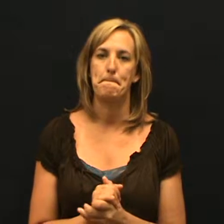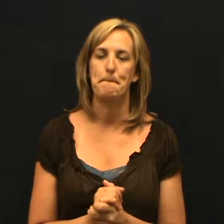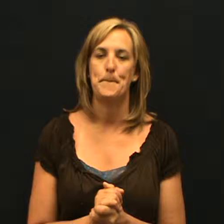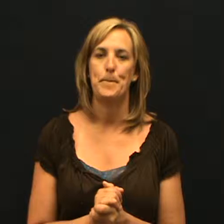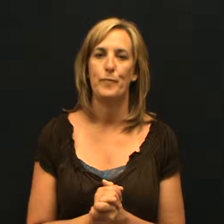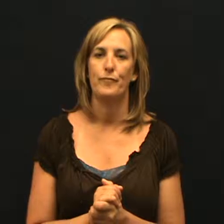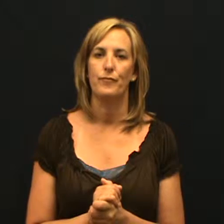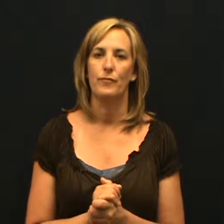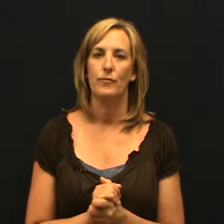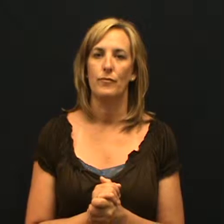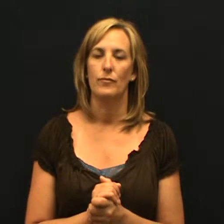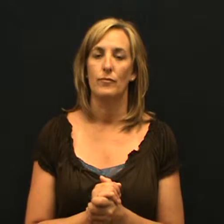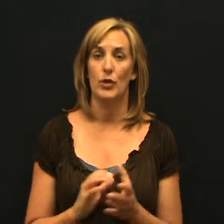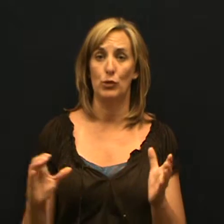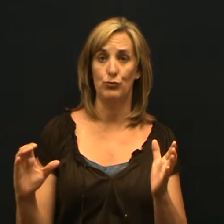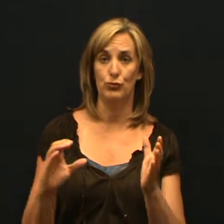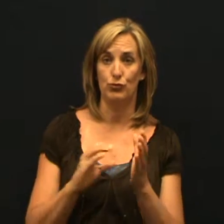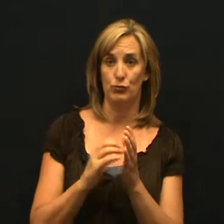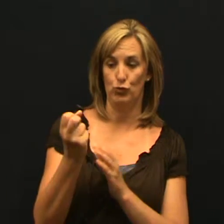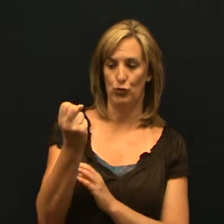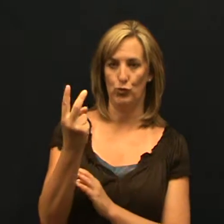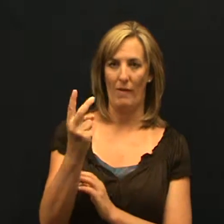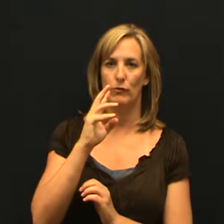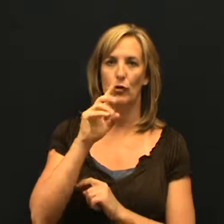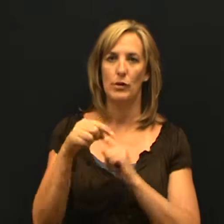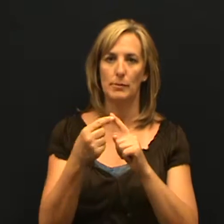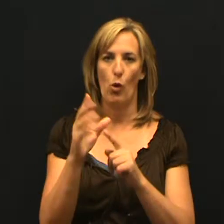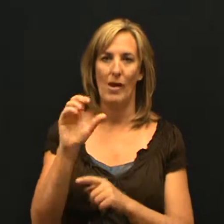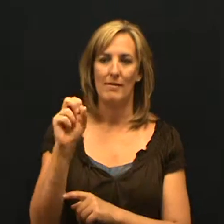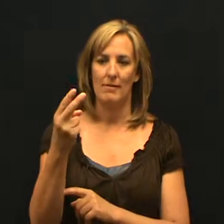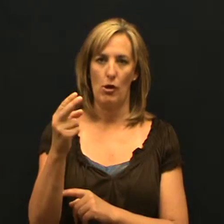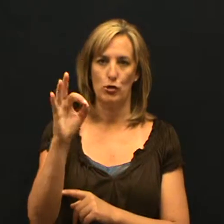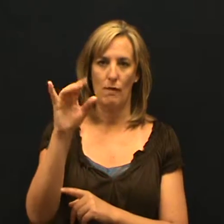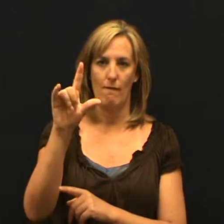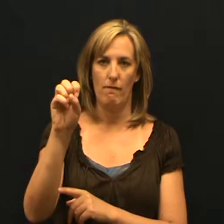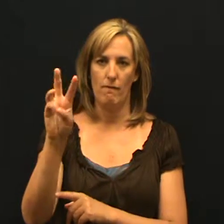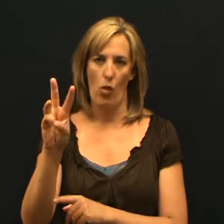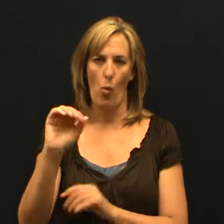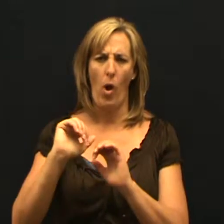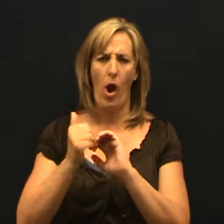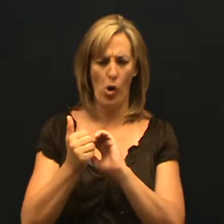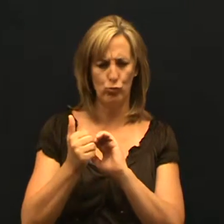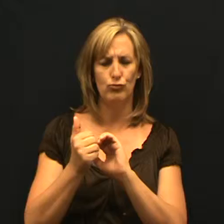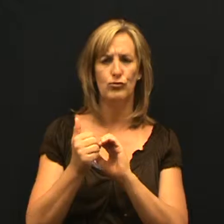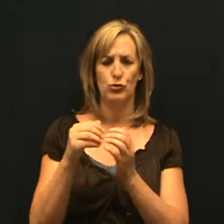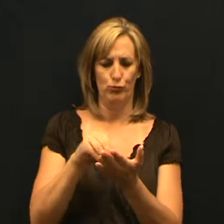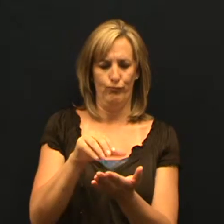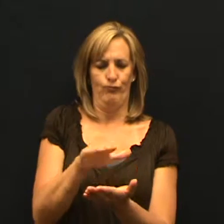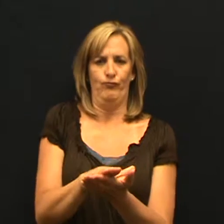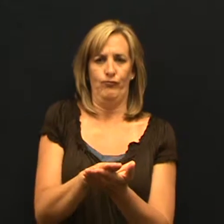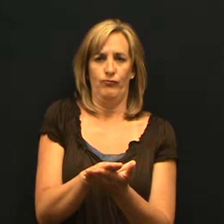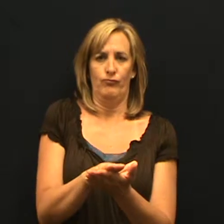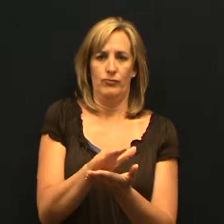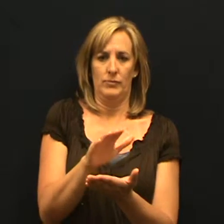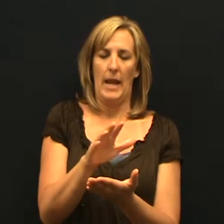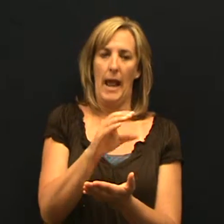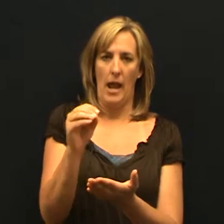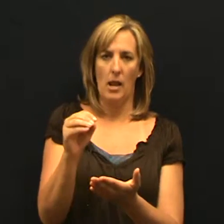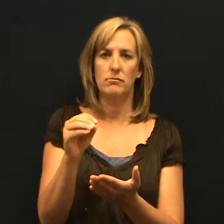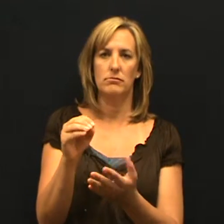This chapter looks at the statement of cash flows and how you construct it and interpret the statement. We will concentrate